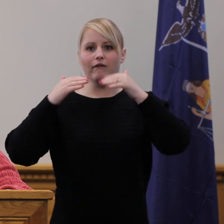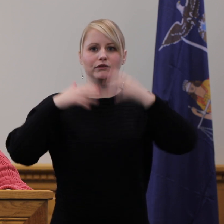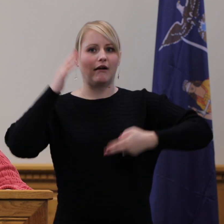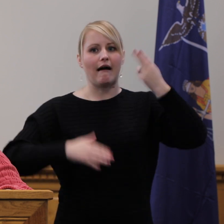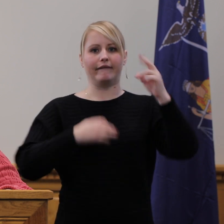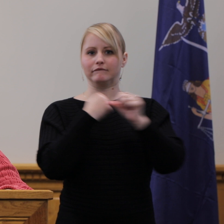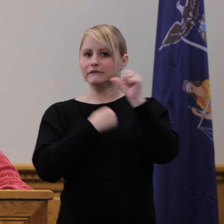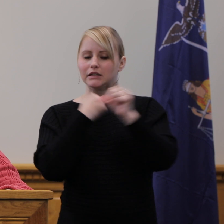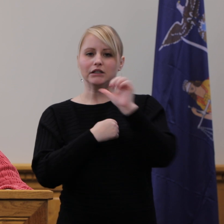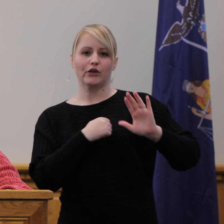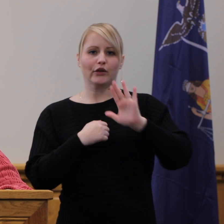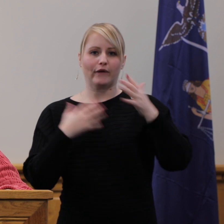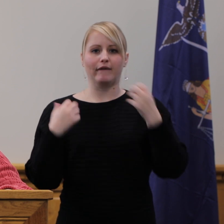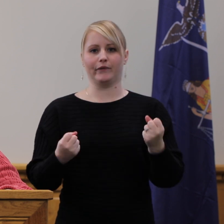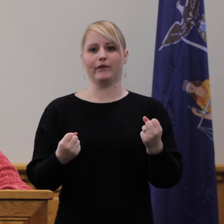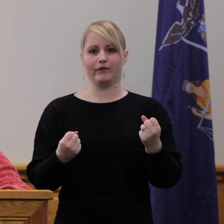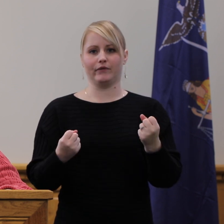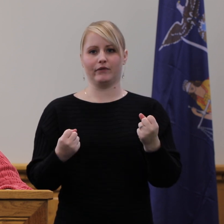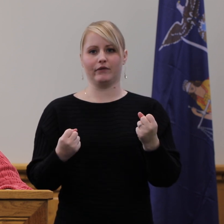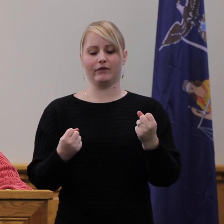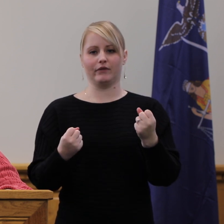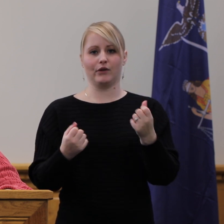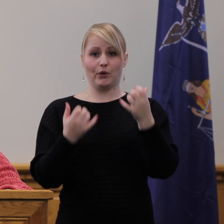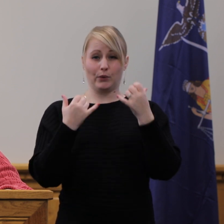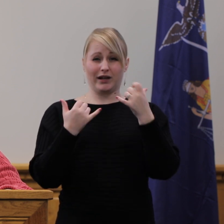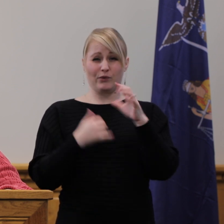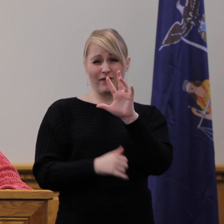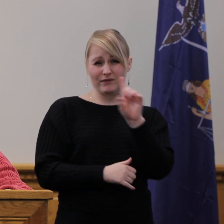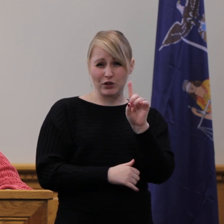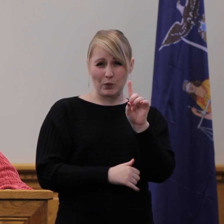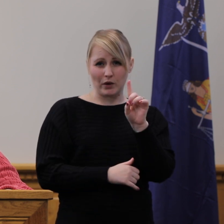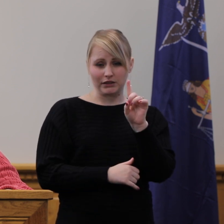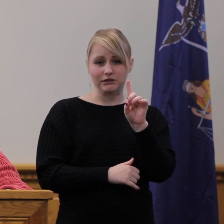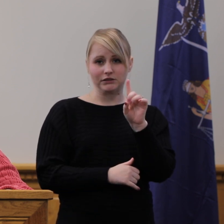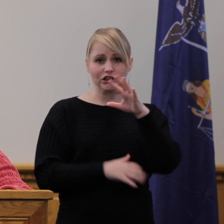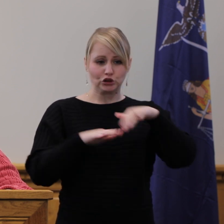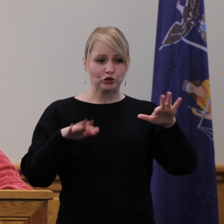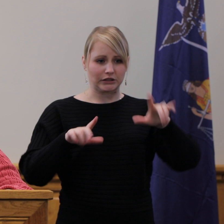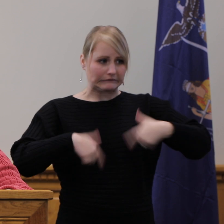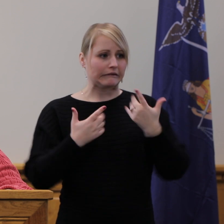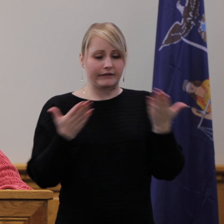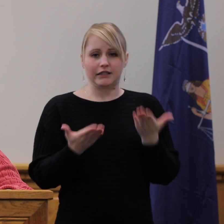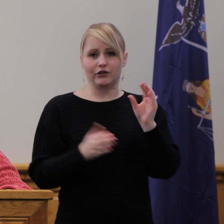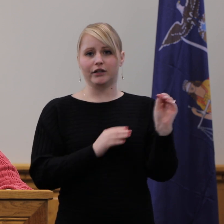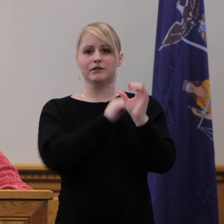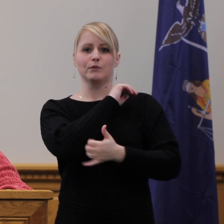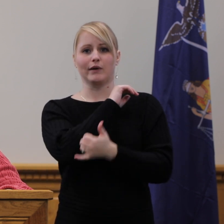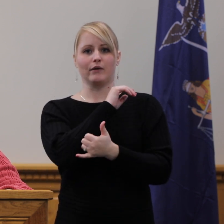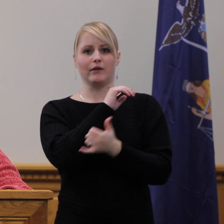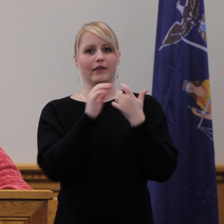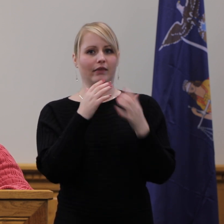currently monitoring 51 Oswego County children with elevated blood lead levels. Common sources of lead